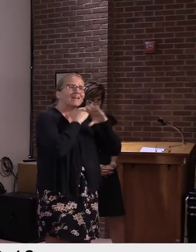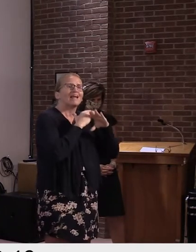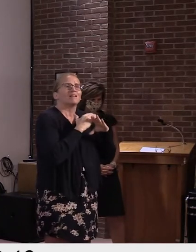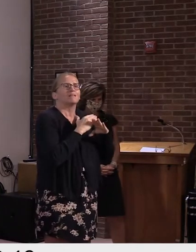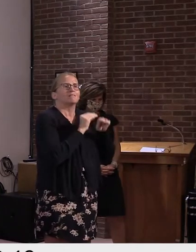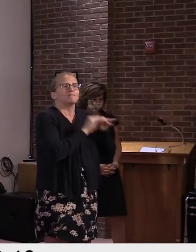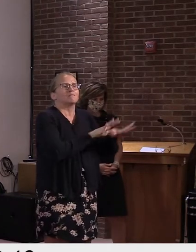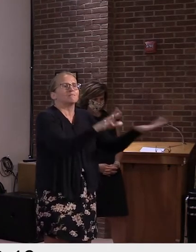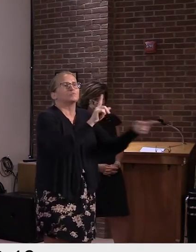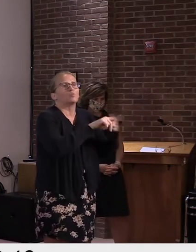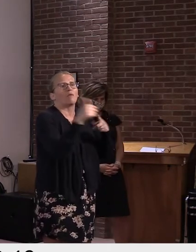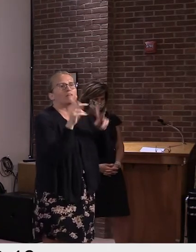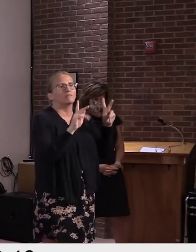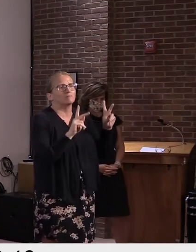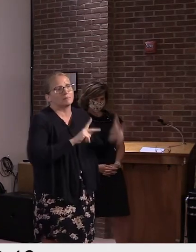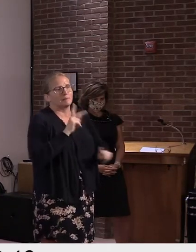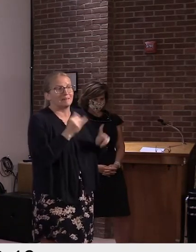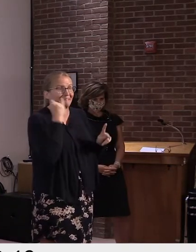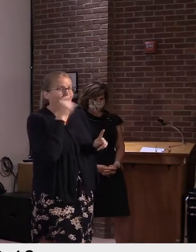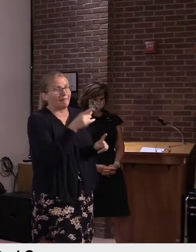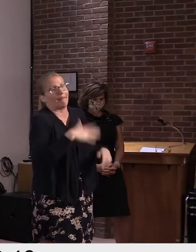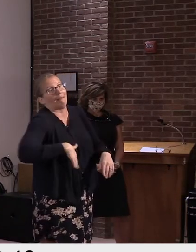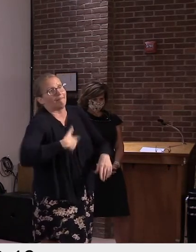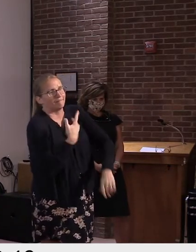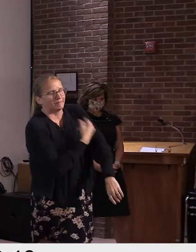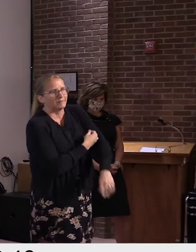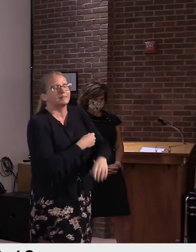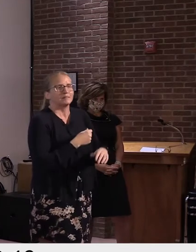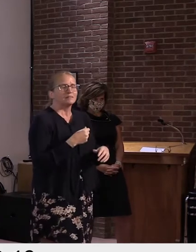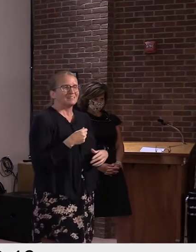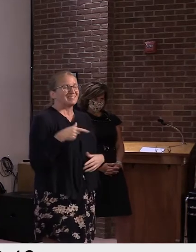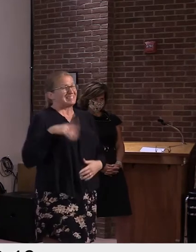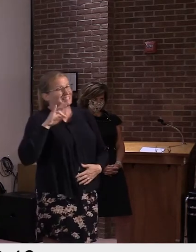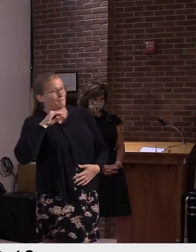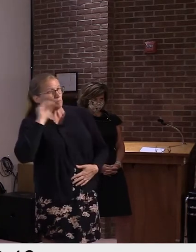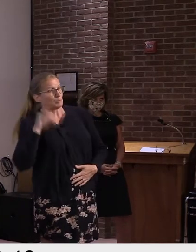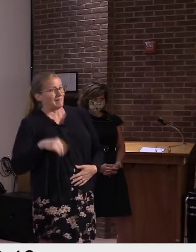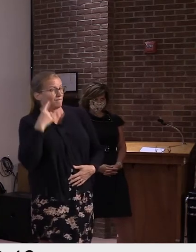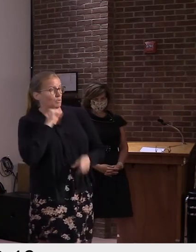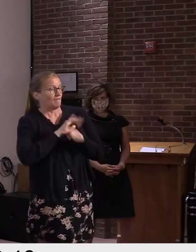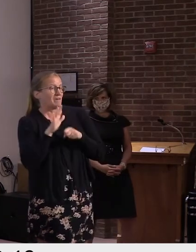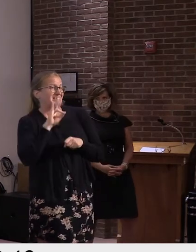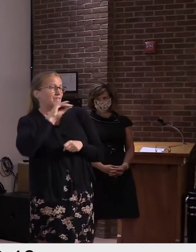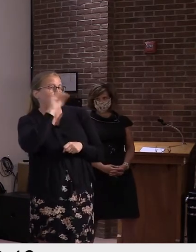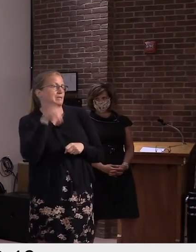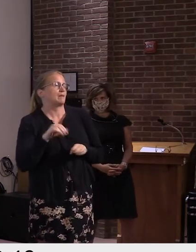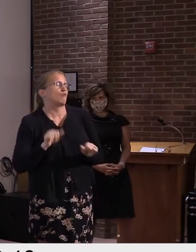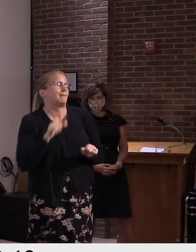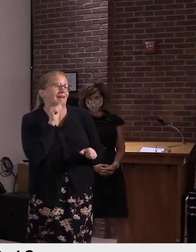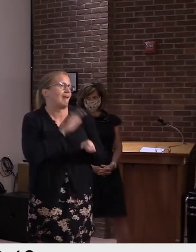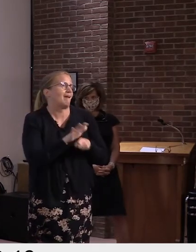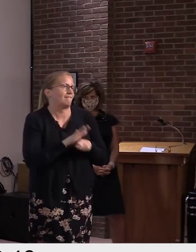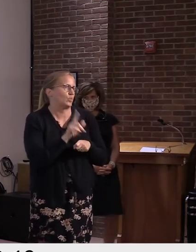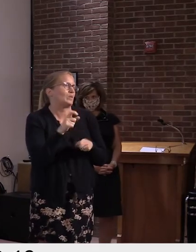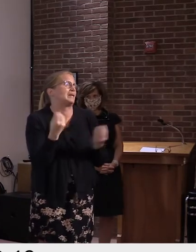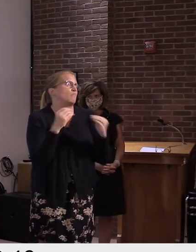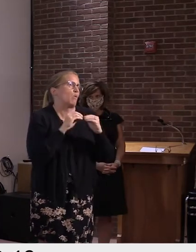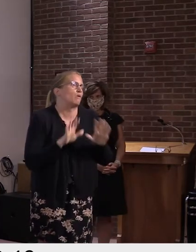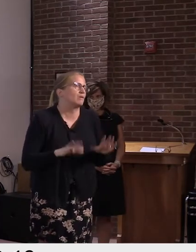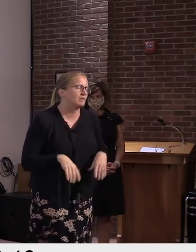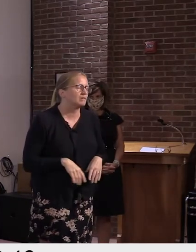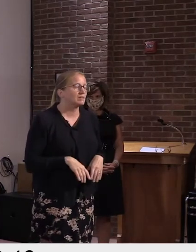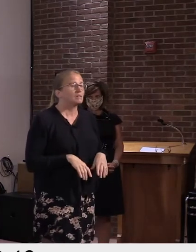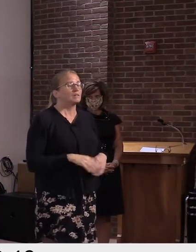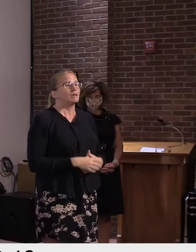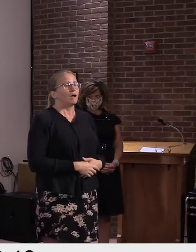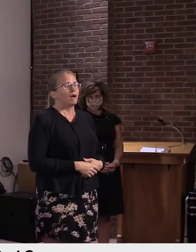though there are a number of Vermonters included in the national, what we term vaccine